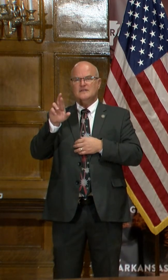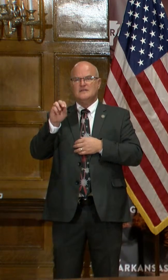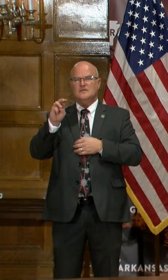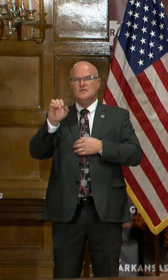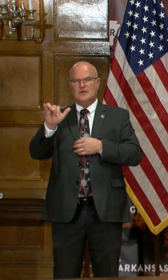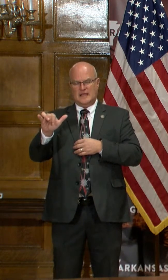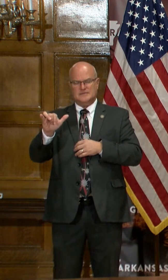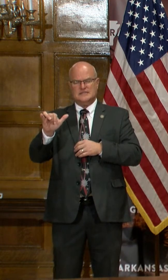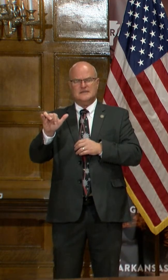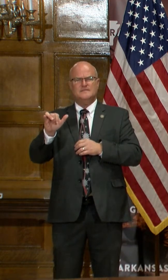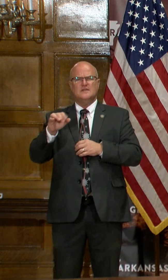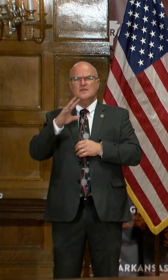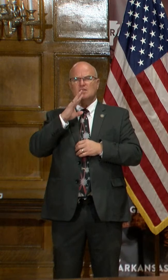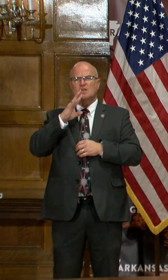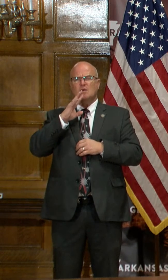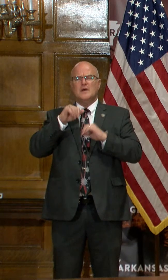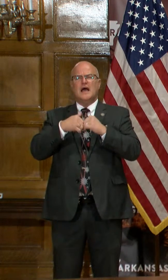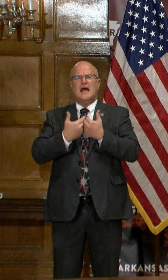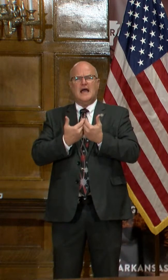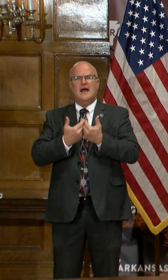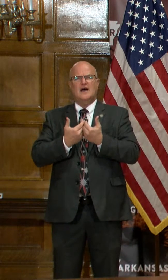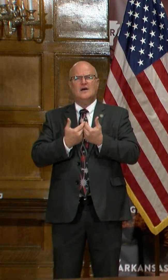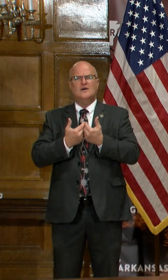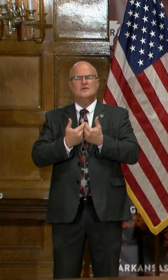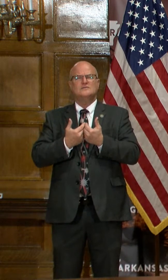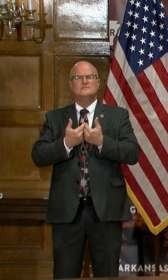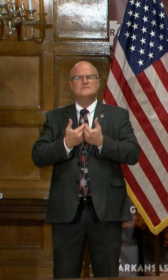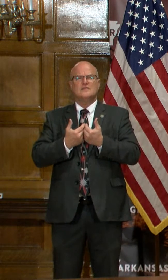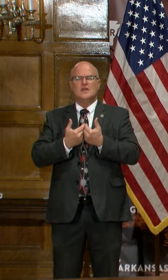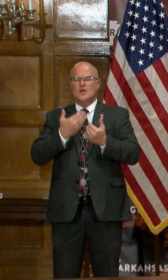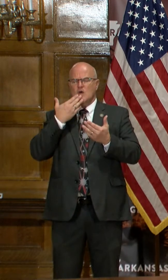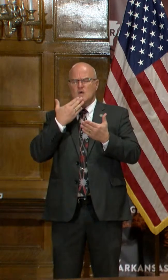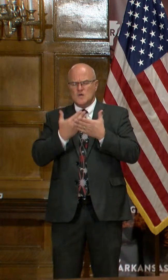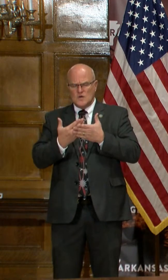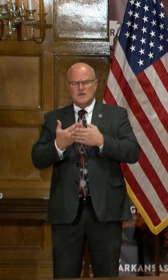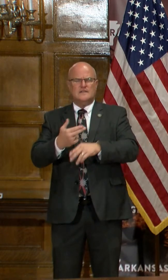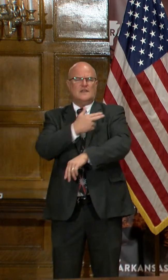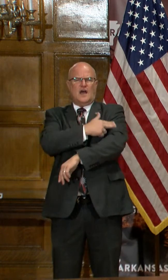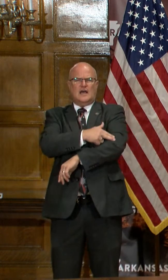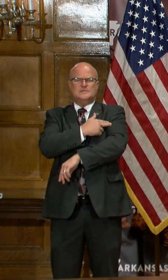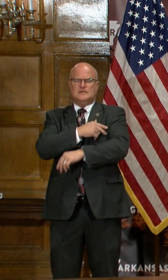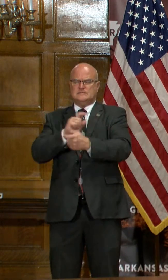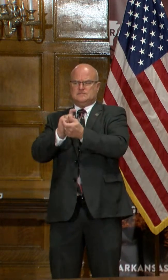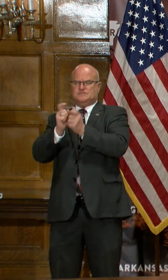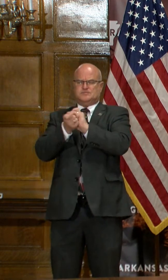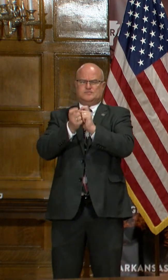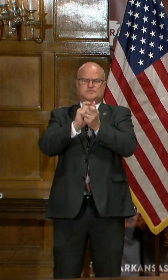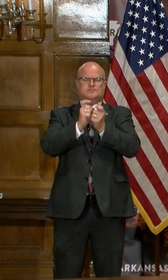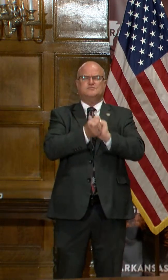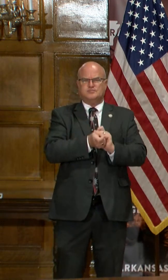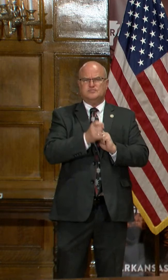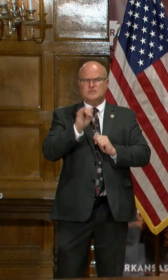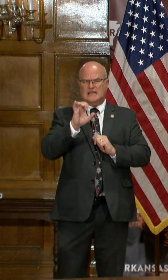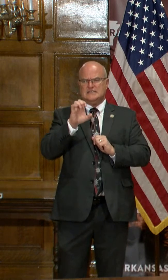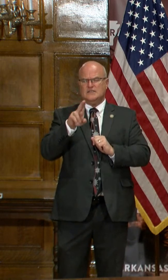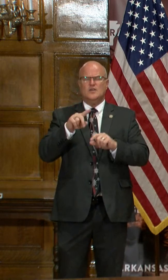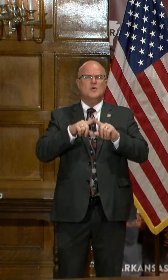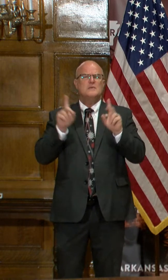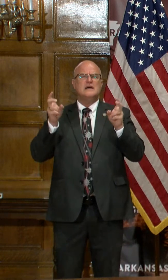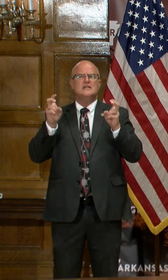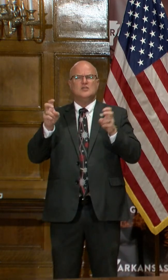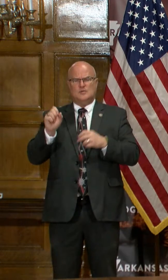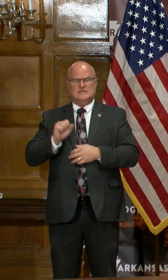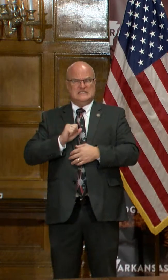News Network. You've spoken about how adept hospitals are at making adjustments in terms of ICU capacity, but specifically in terms